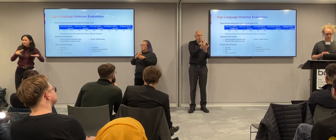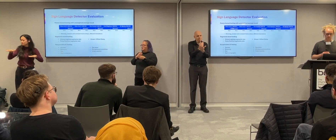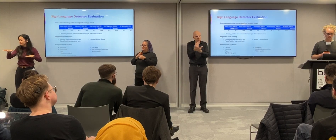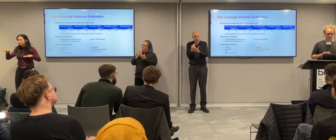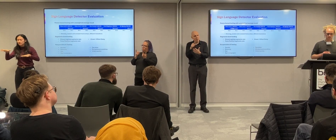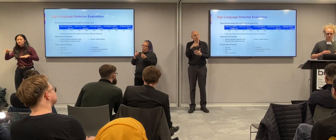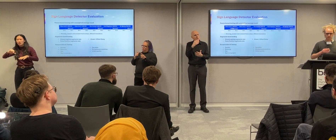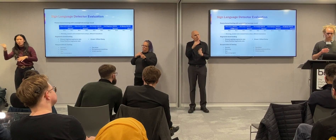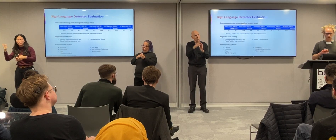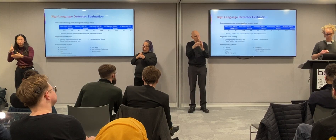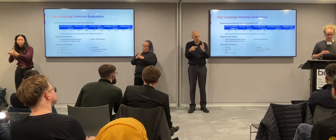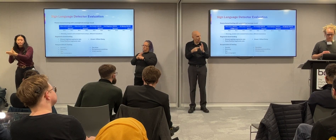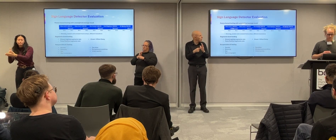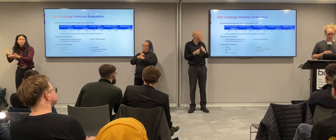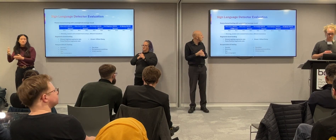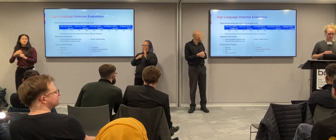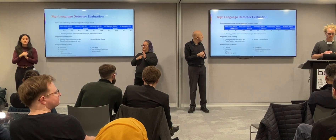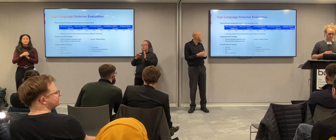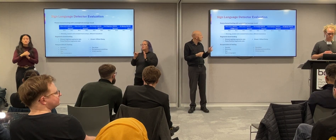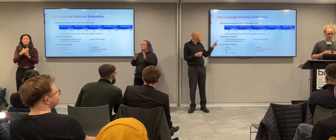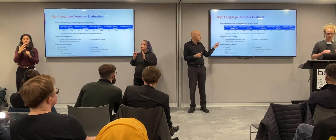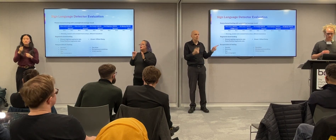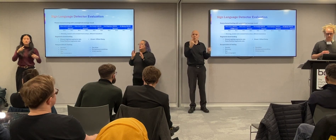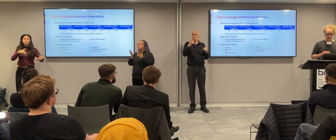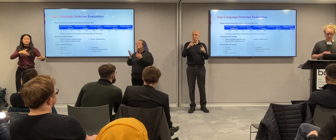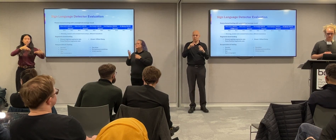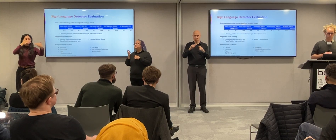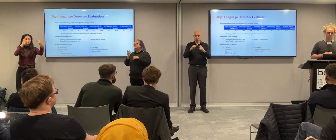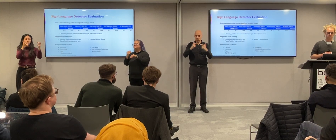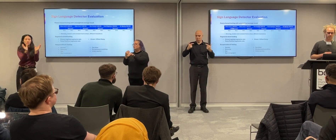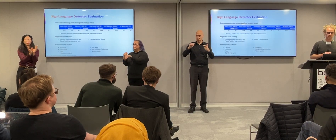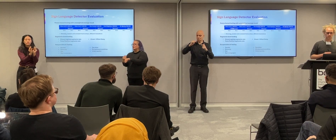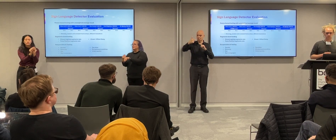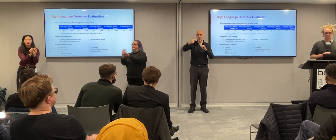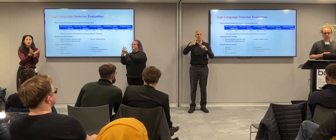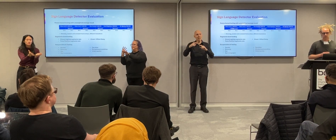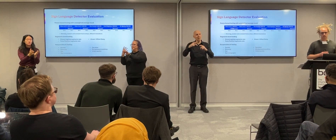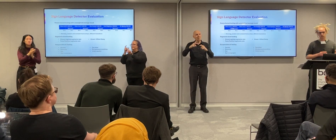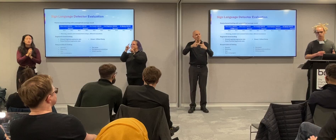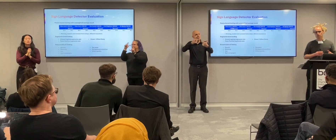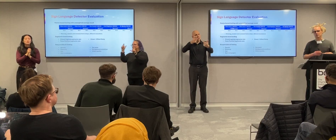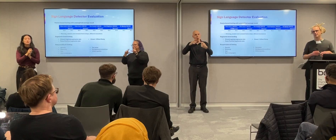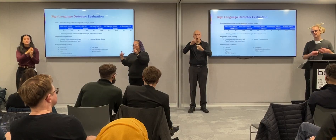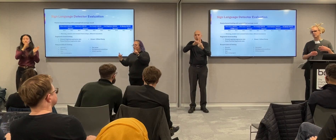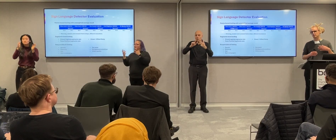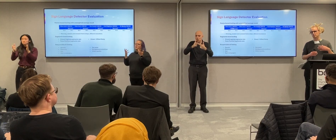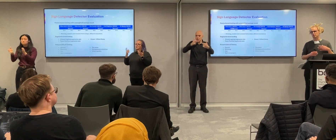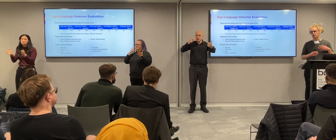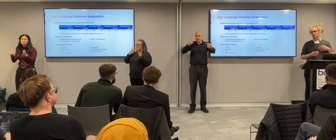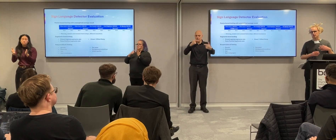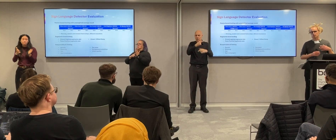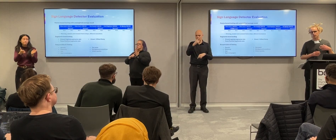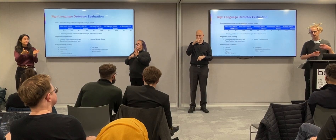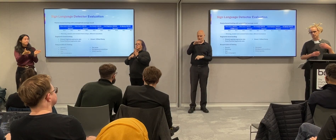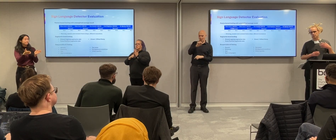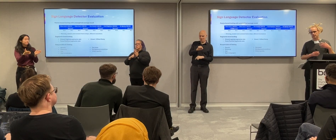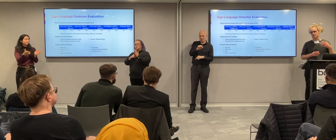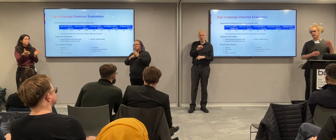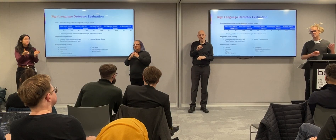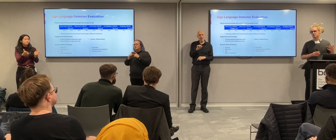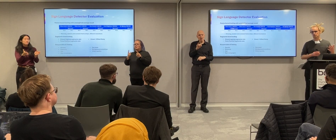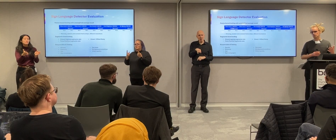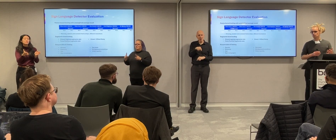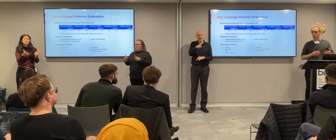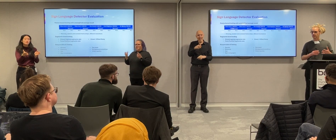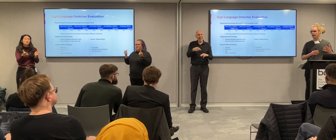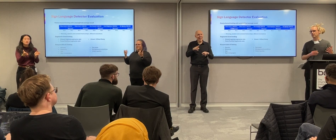have like video conference conditions. We have like noted that when